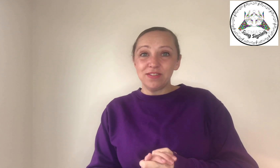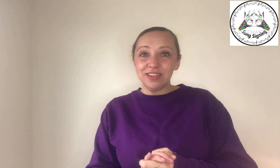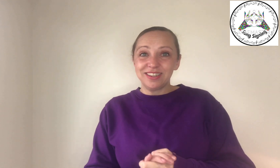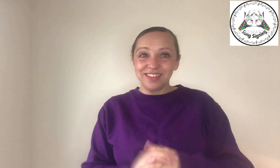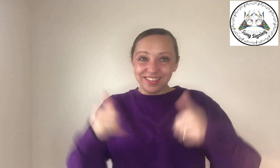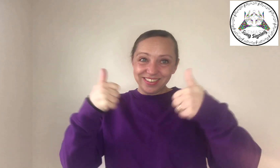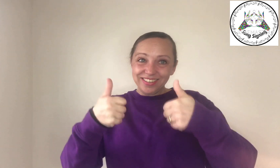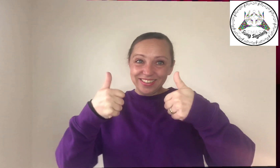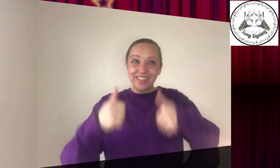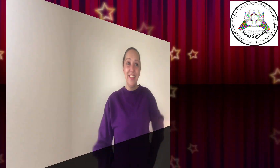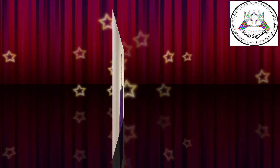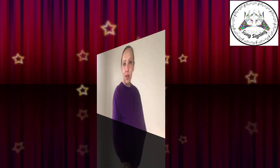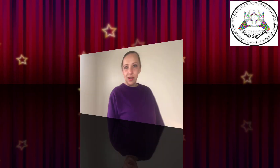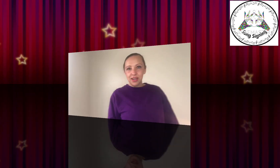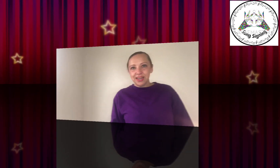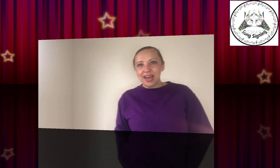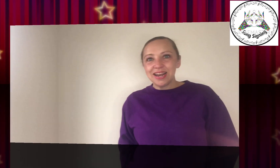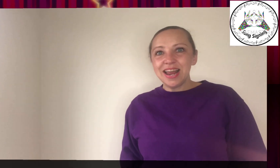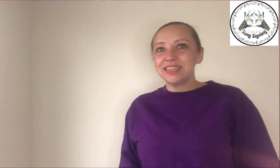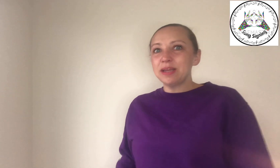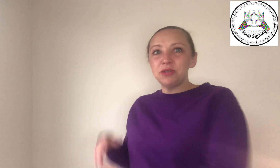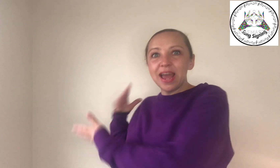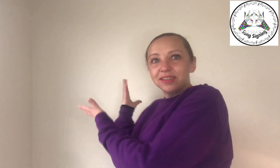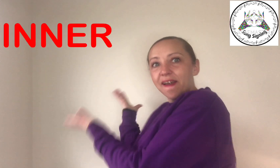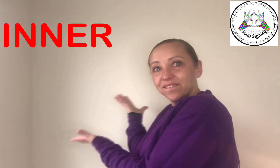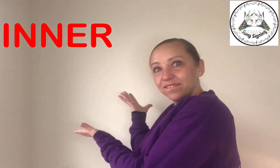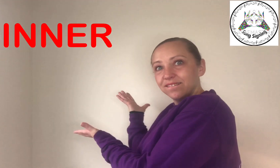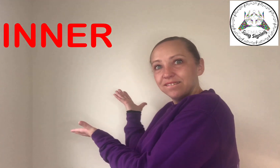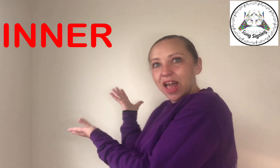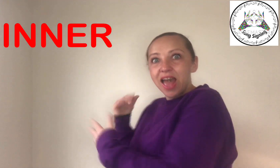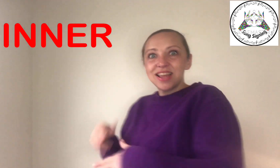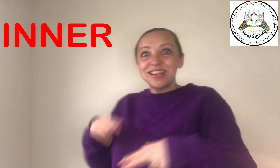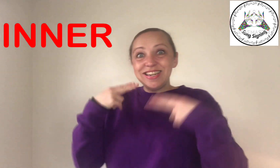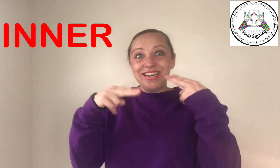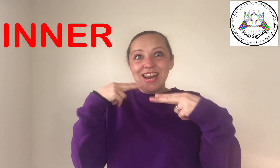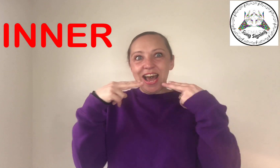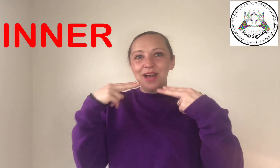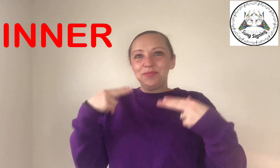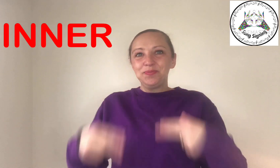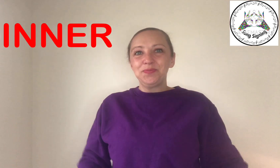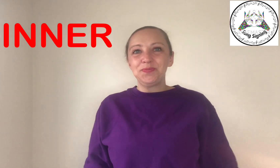breakfast. Okay, next subject, dinner.